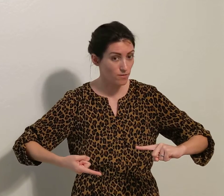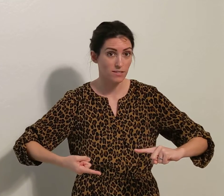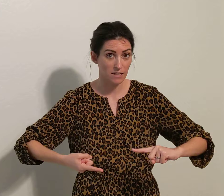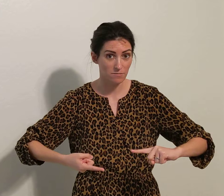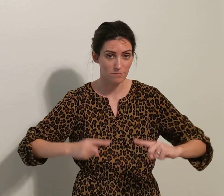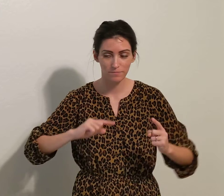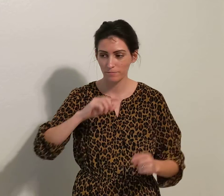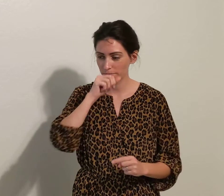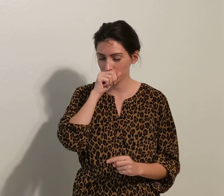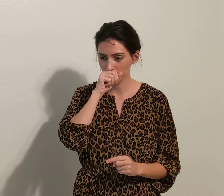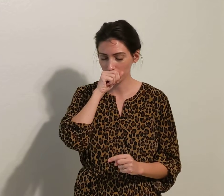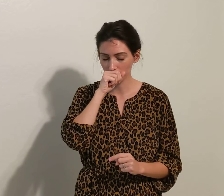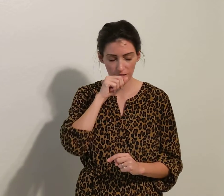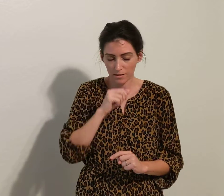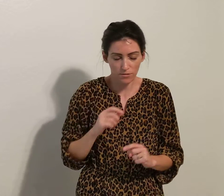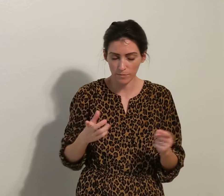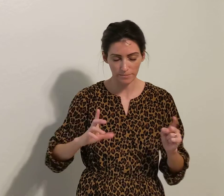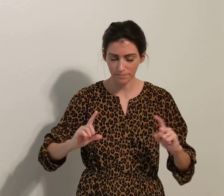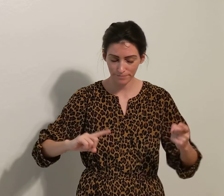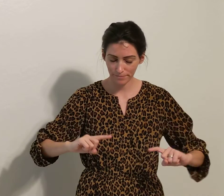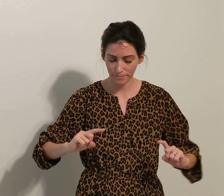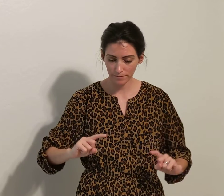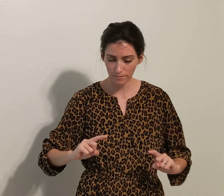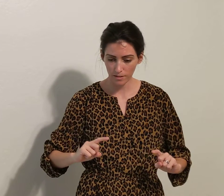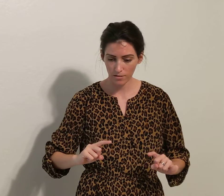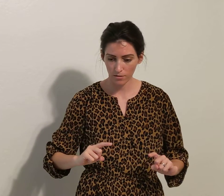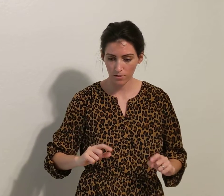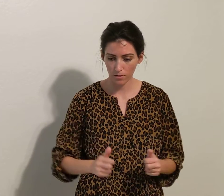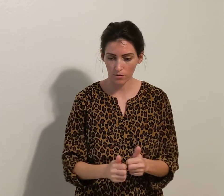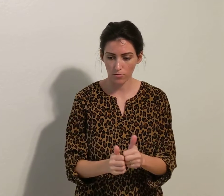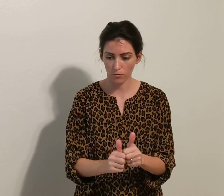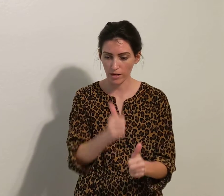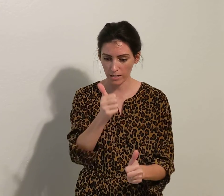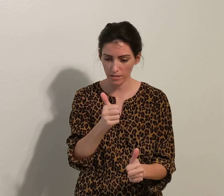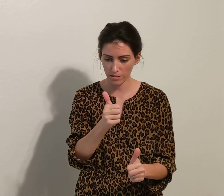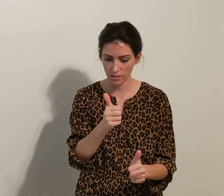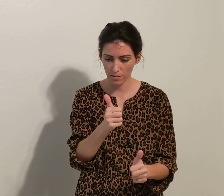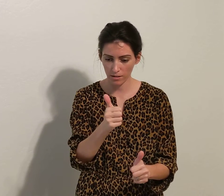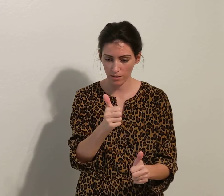face down. Excuse me. So the greatest